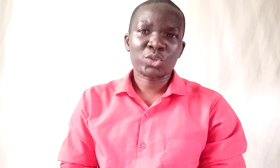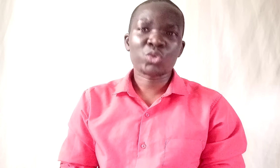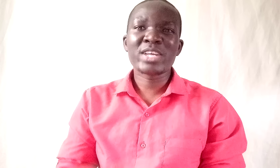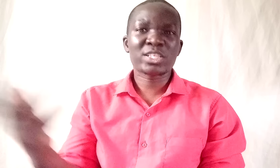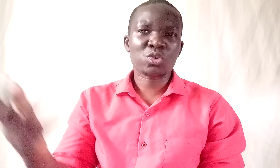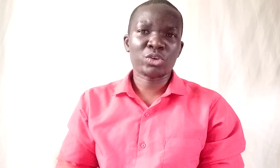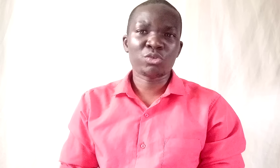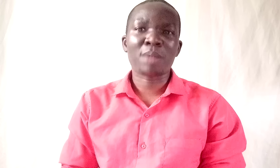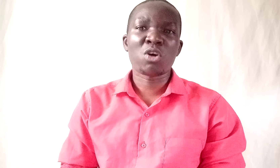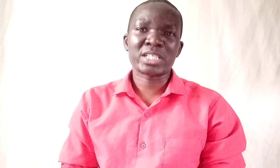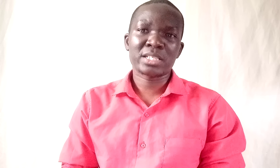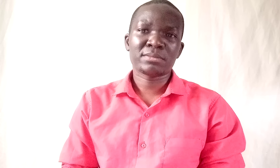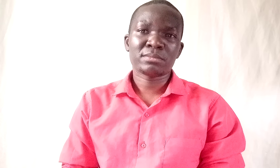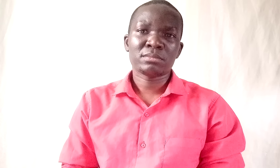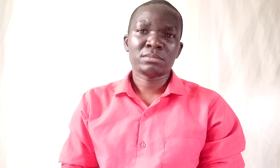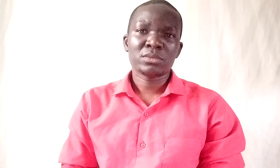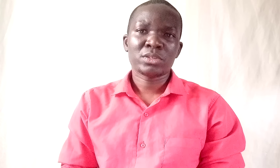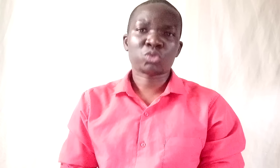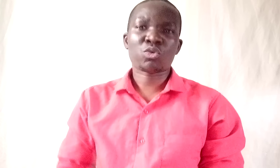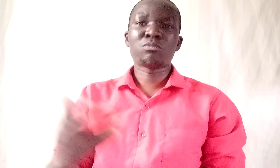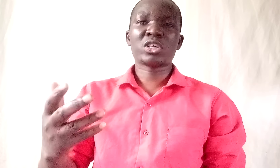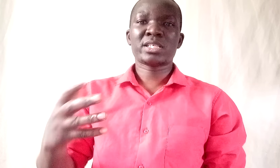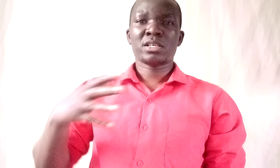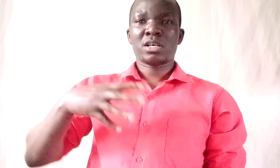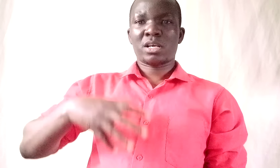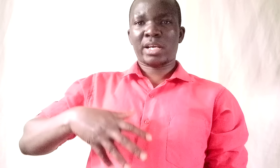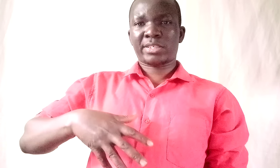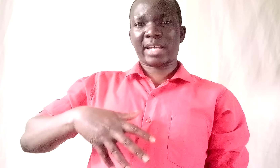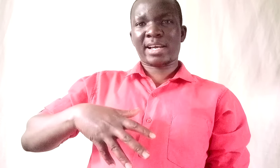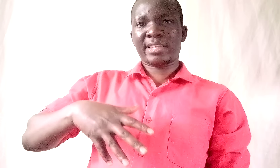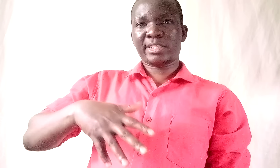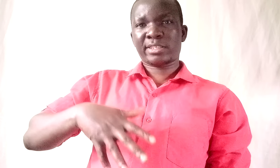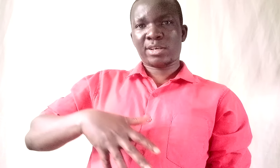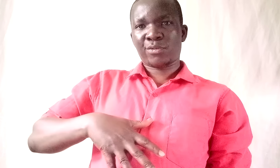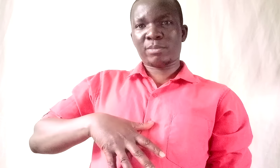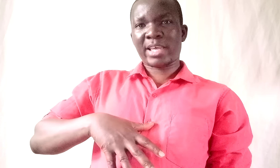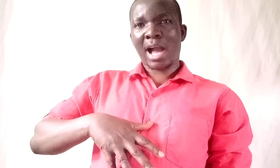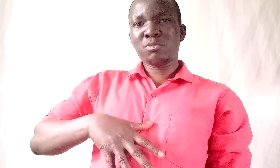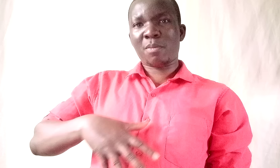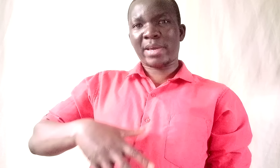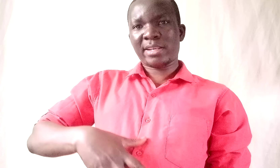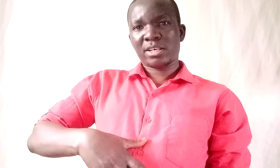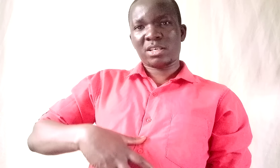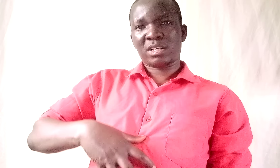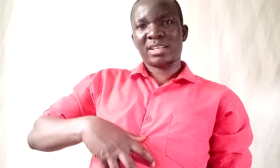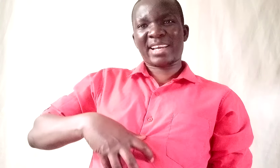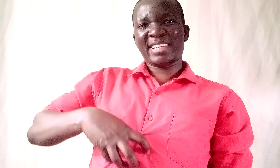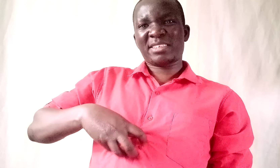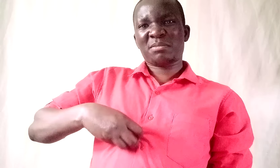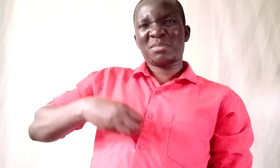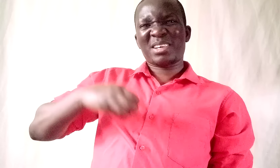you destroy, you abort. So to abort, a sign like this from the abdomen, like this,